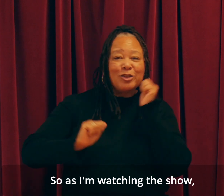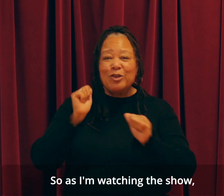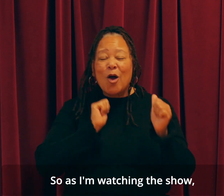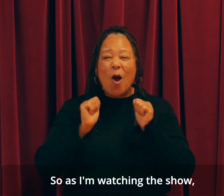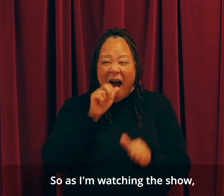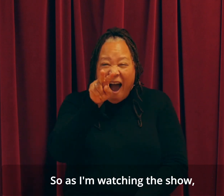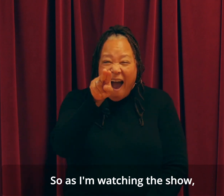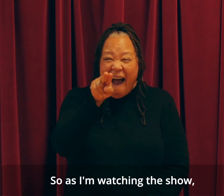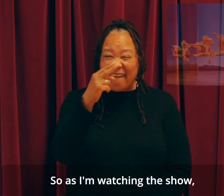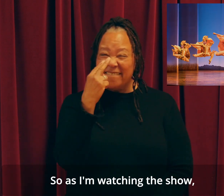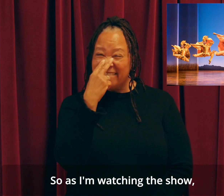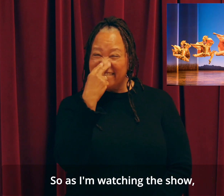So, as I'm watching the show,